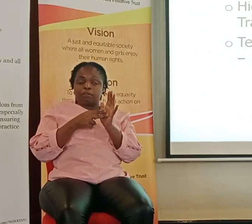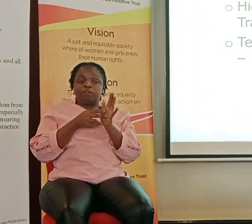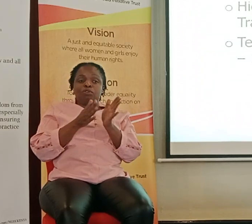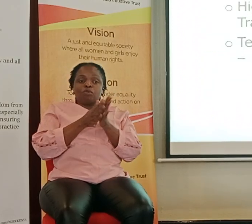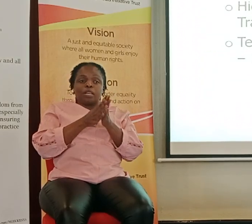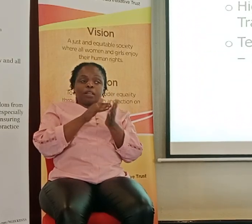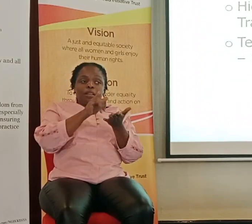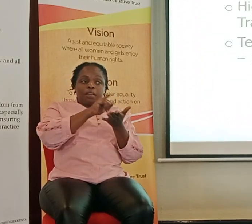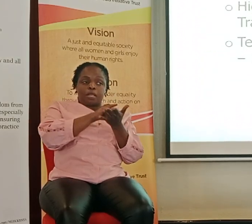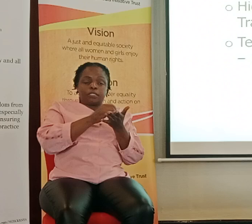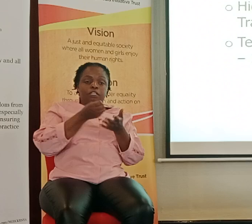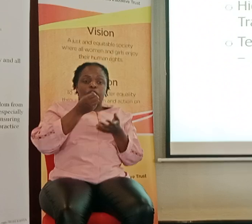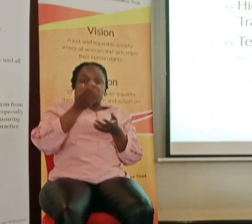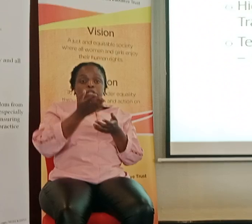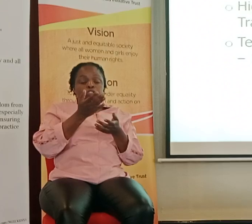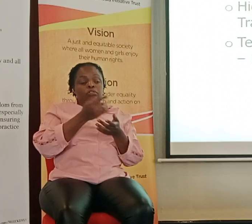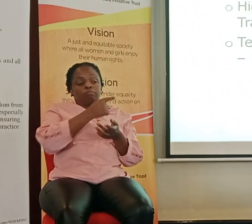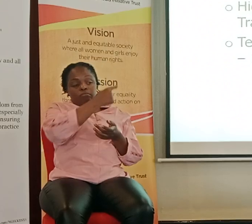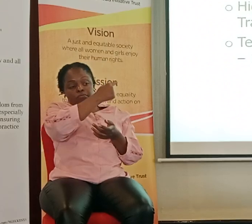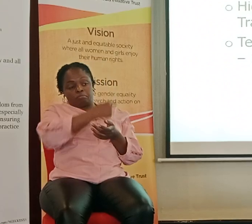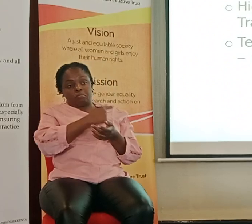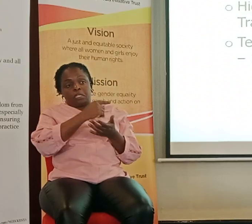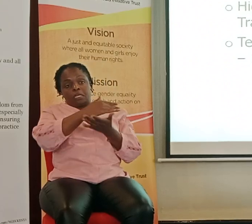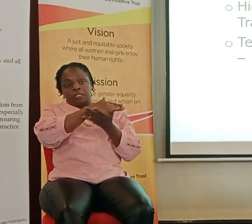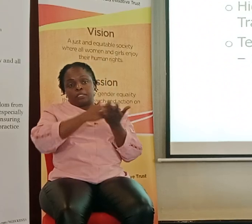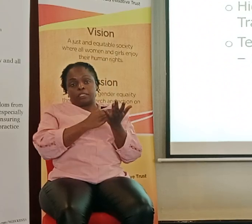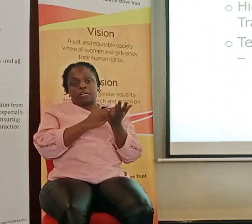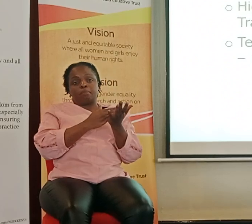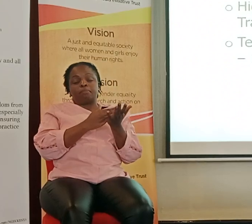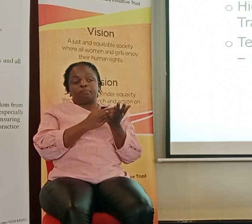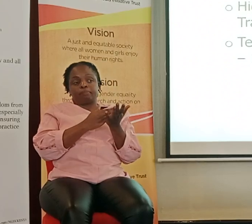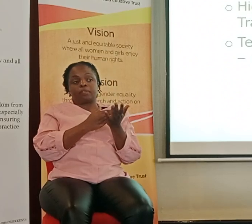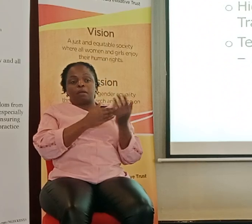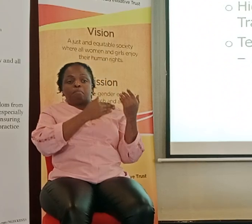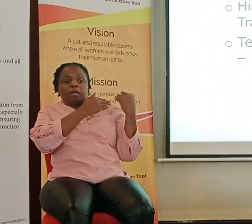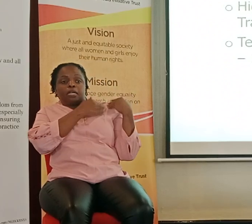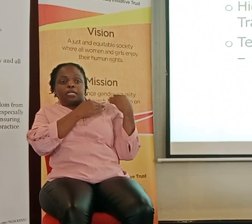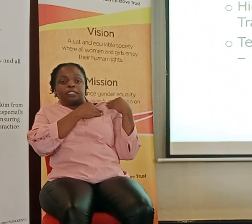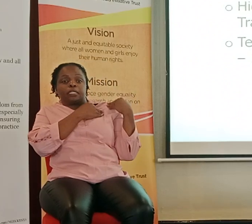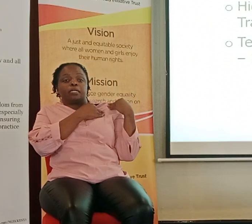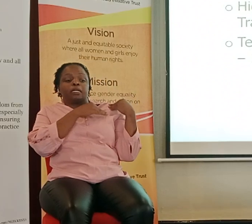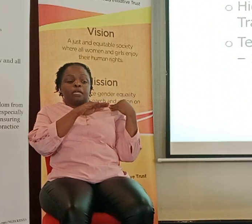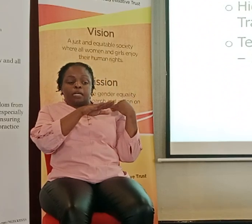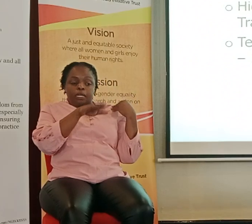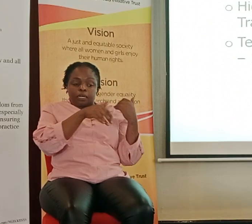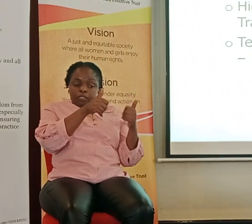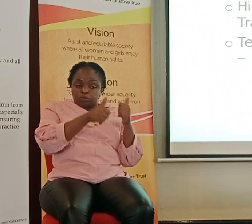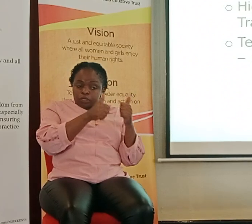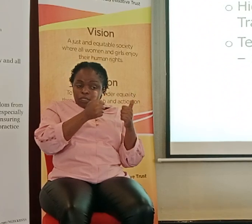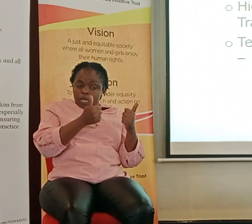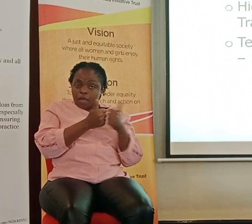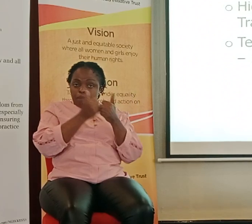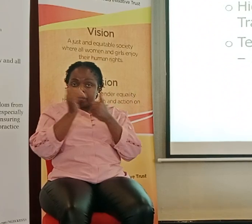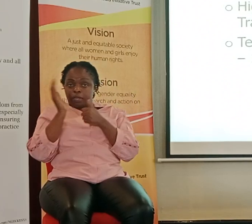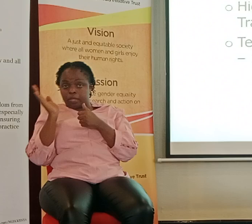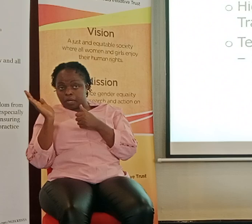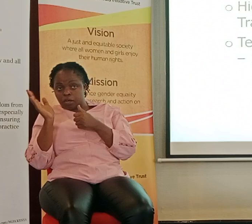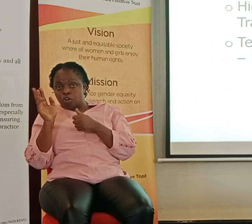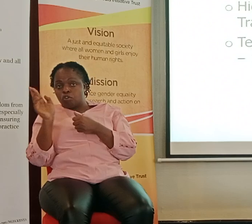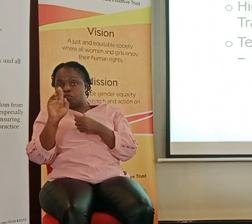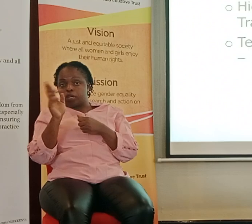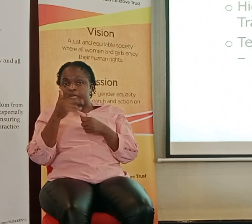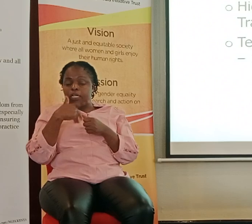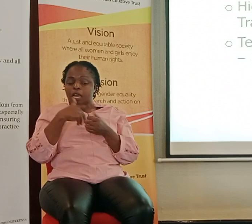that, those are just some of the mandated events that will be happening at COP. There's already